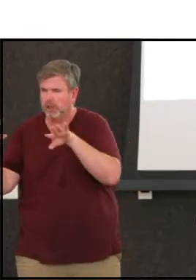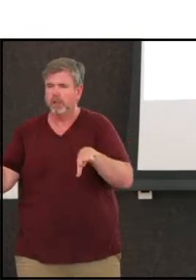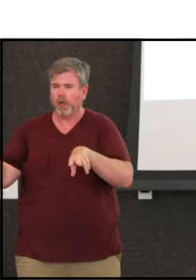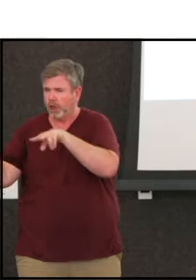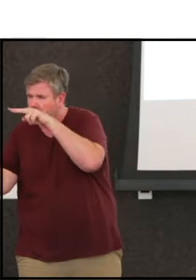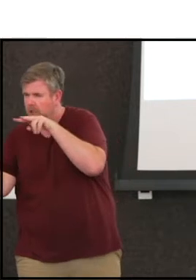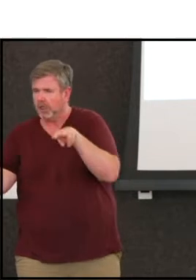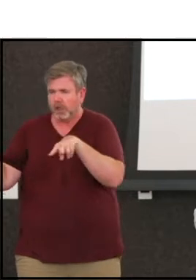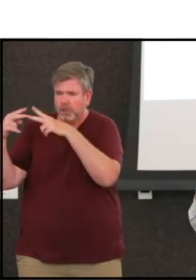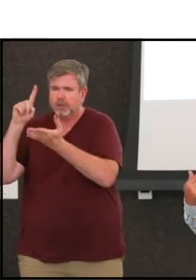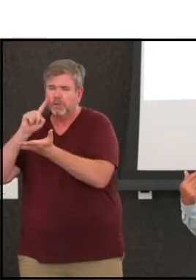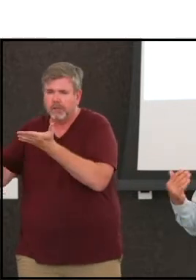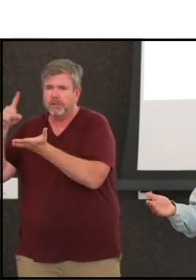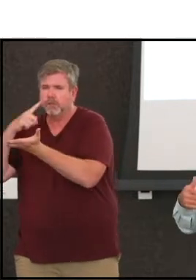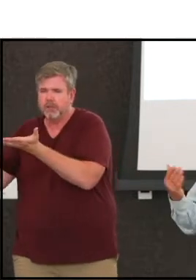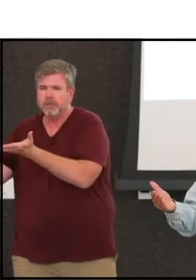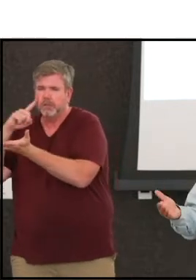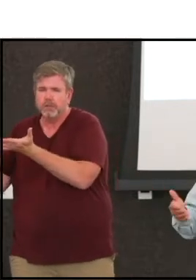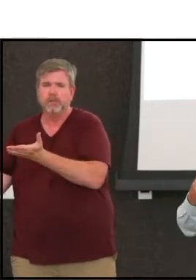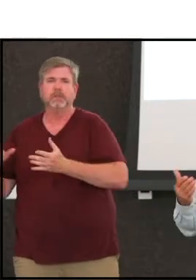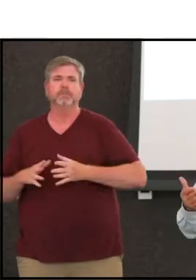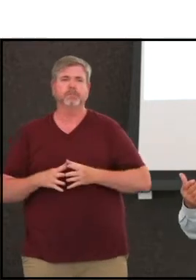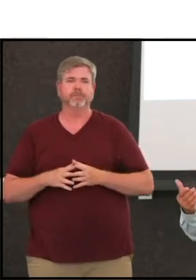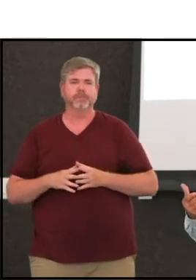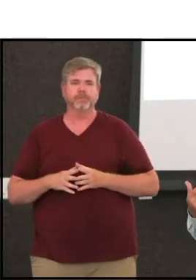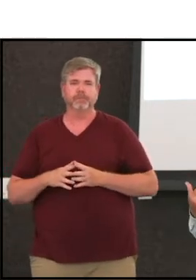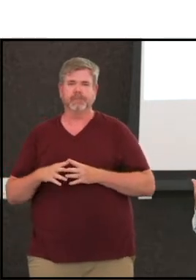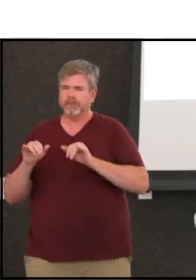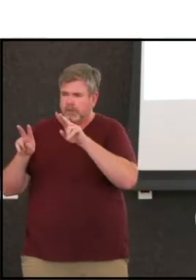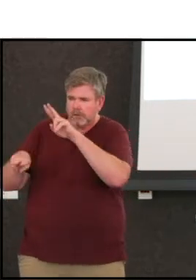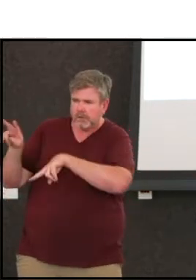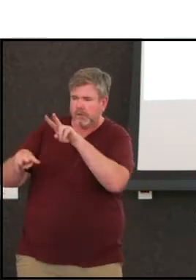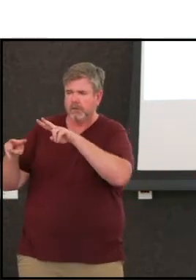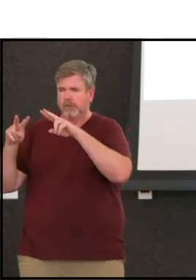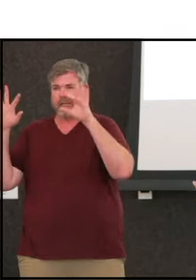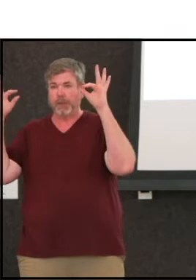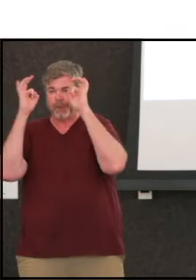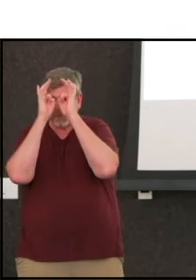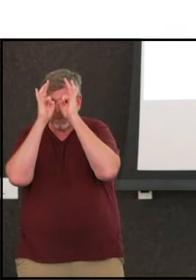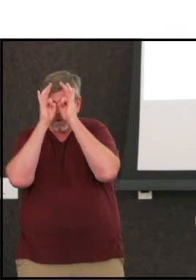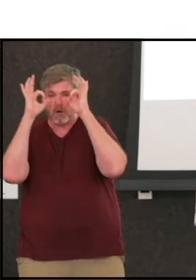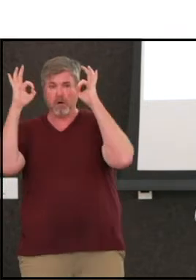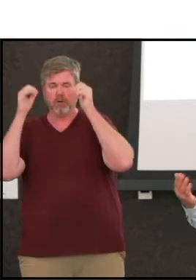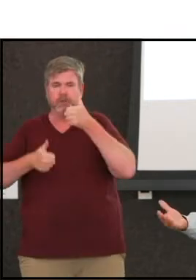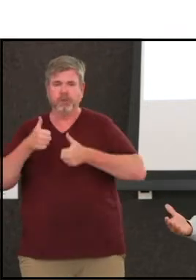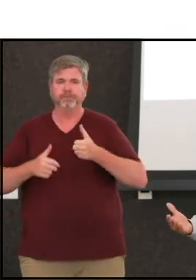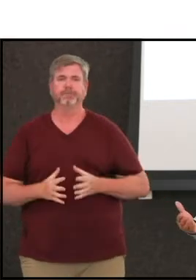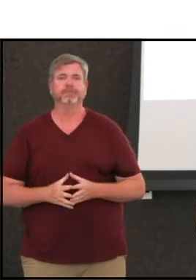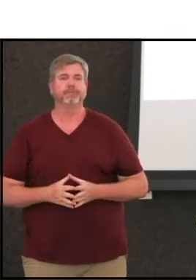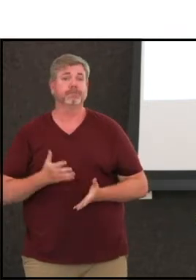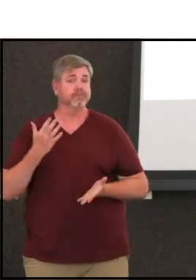using. It's also related to COVID and to the teenage years. They may tell you that they feel